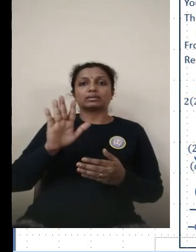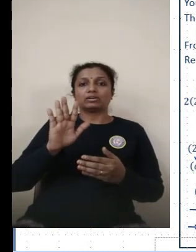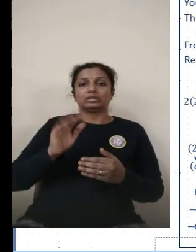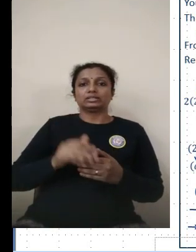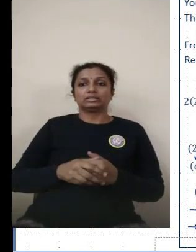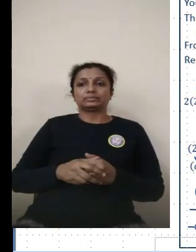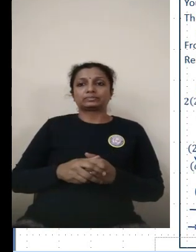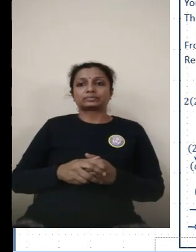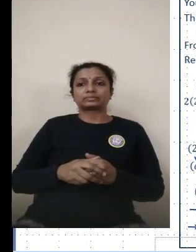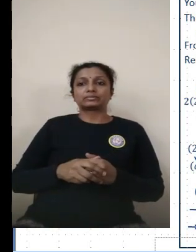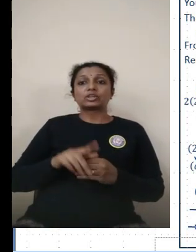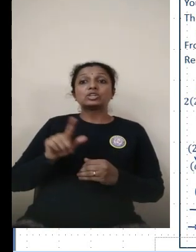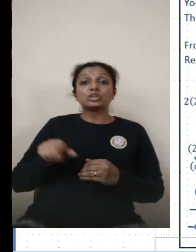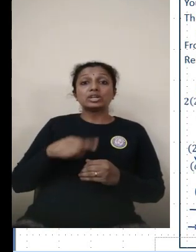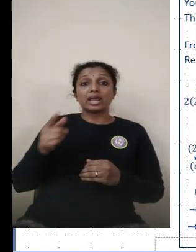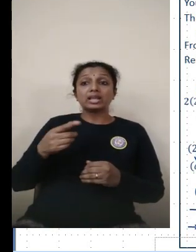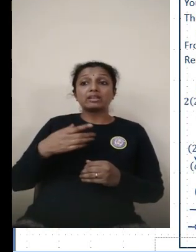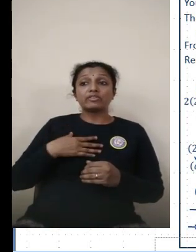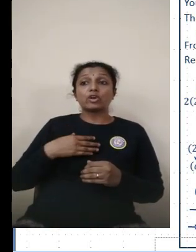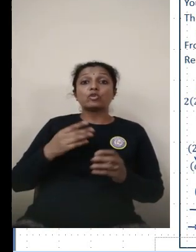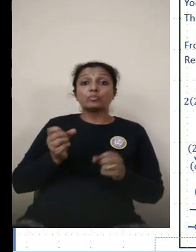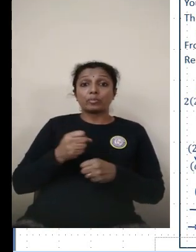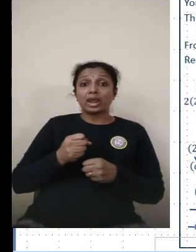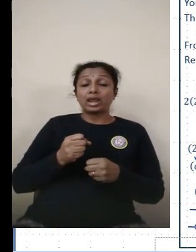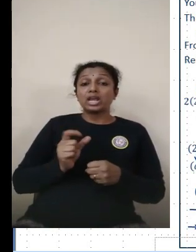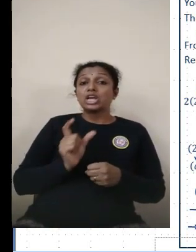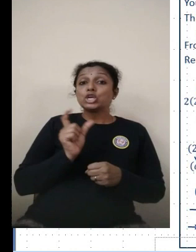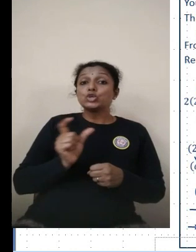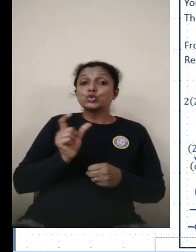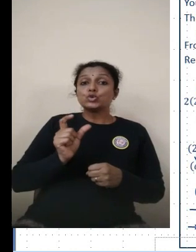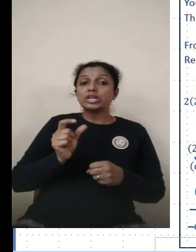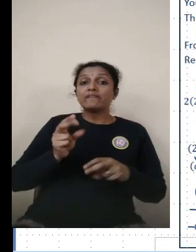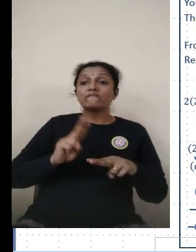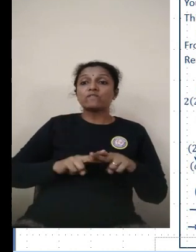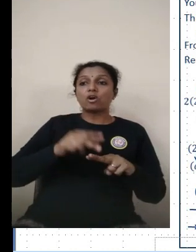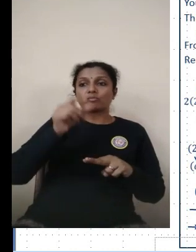you do that, you will not be able to get it so easily.